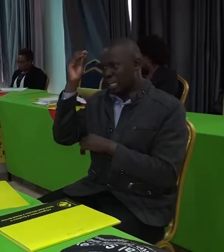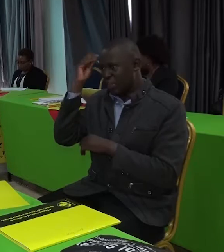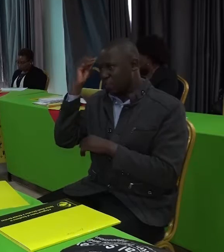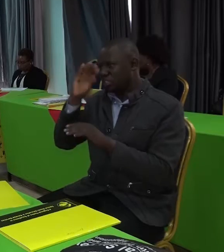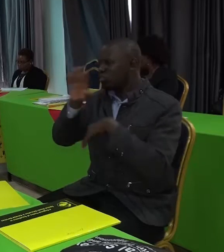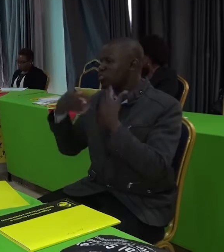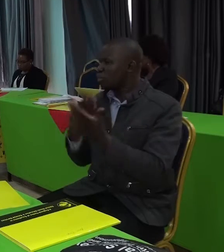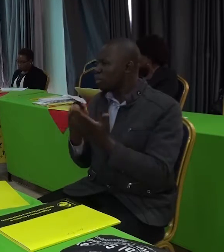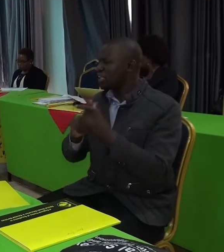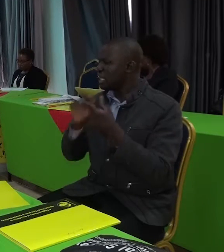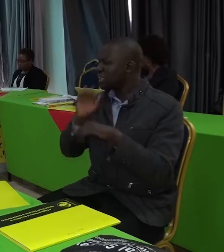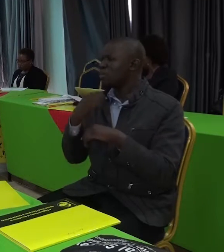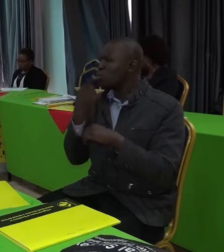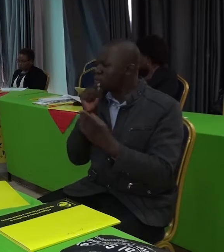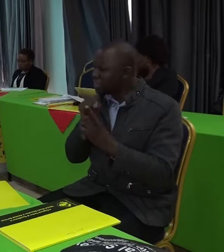all?